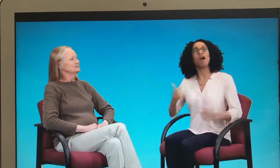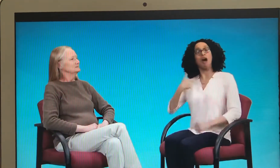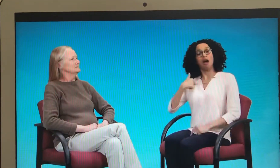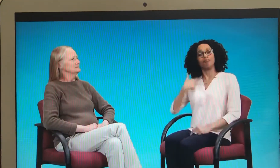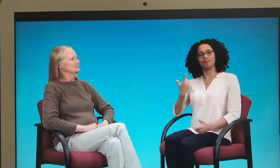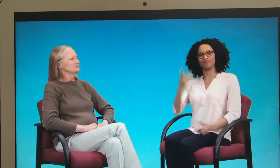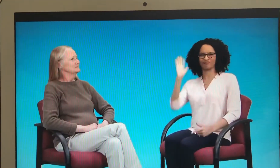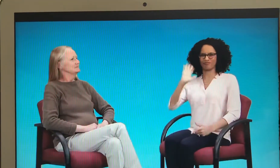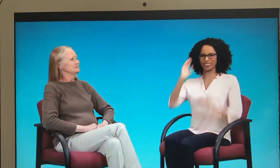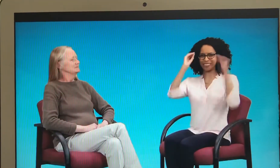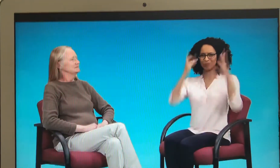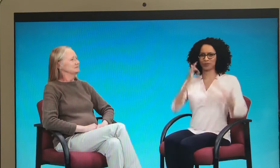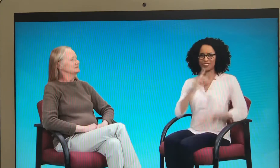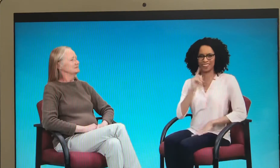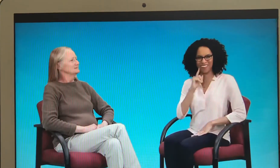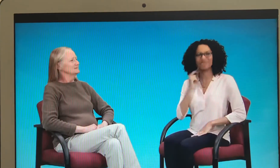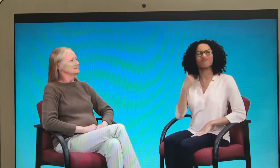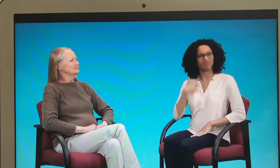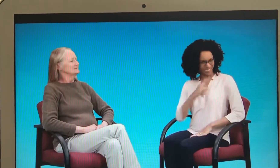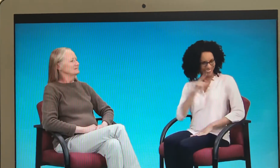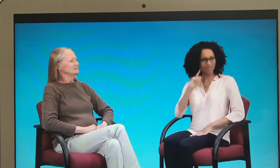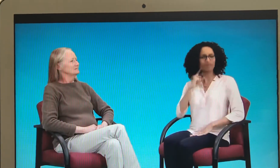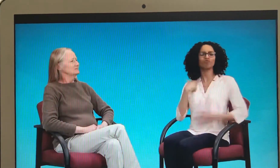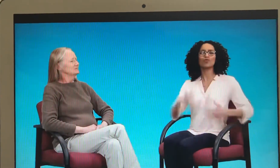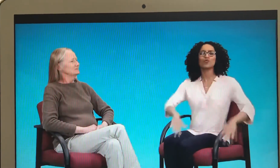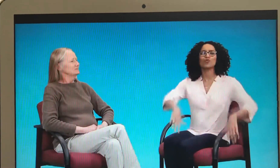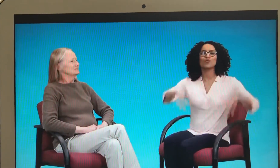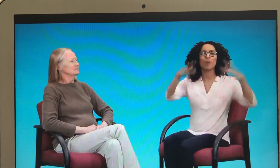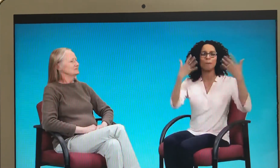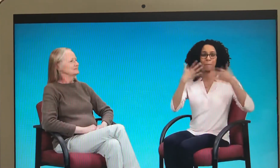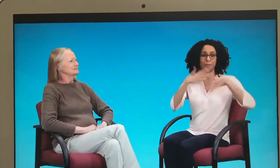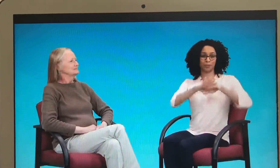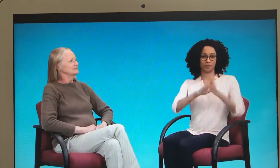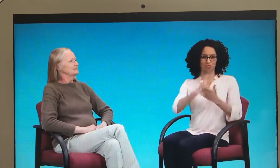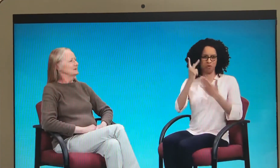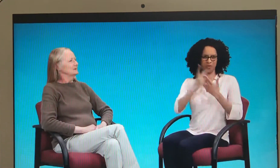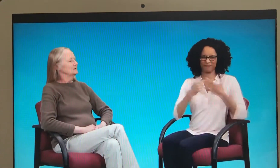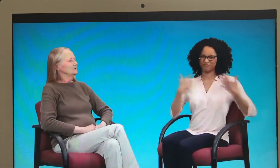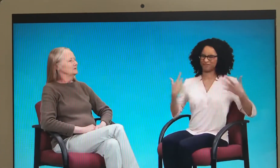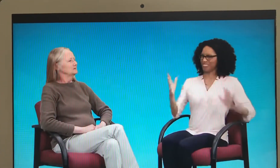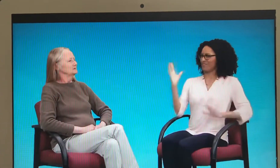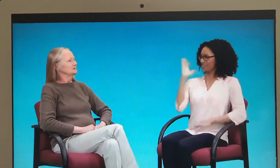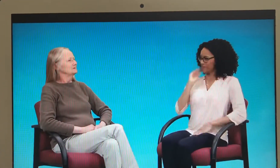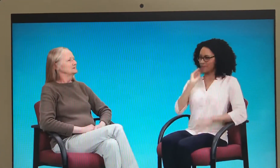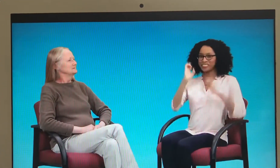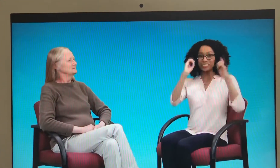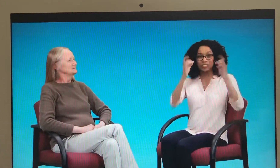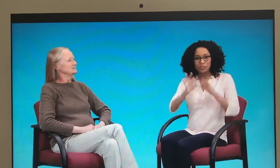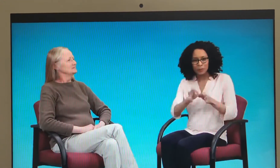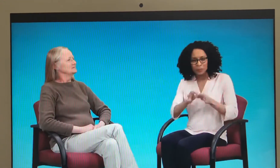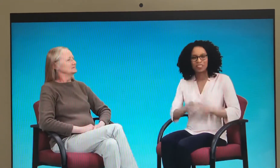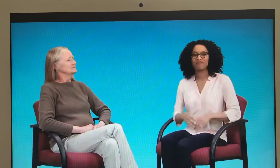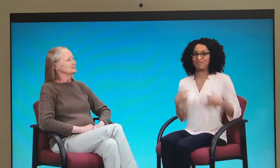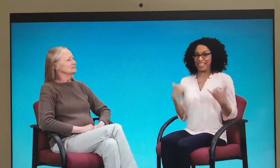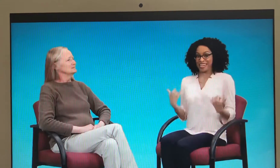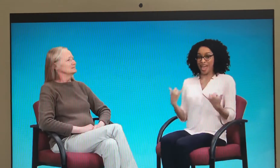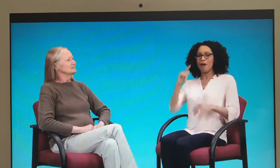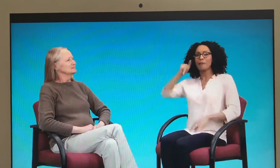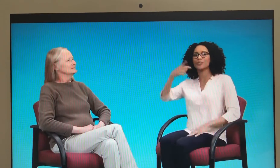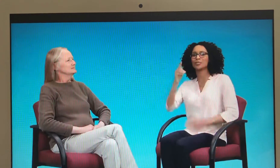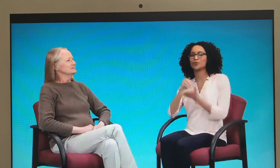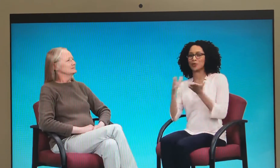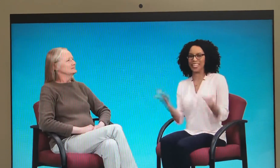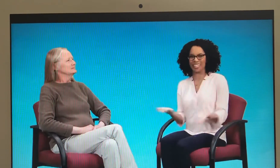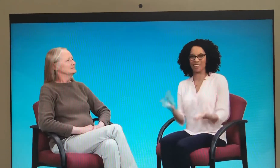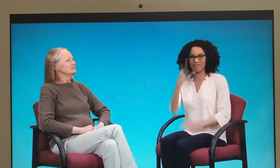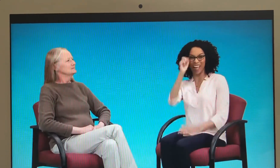to talk a little about me. So, I used to be a teacher for the deaf, and I grew up deaf mainstream program. And it was an interesting